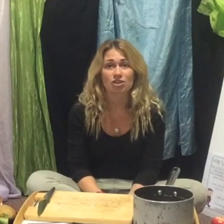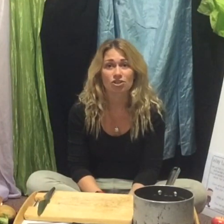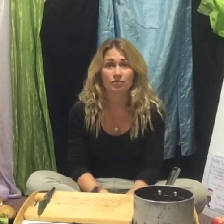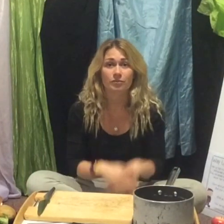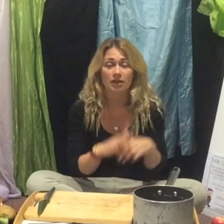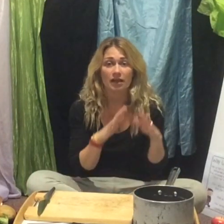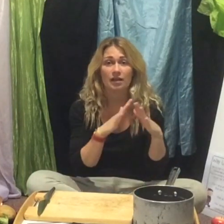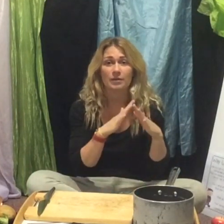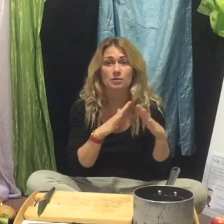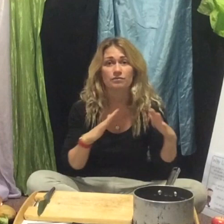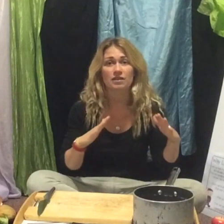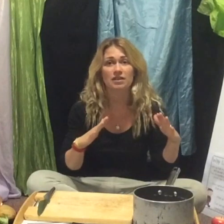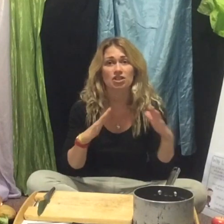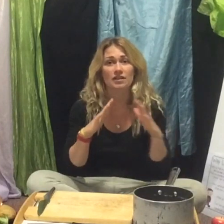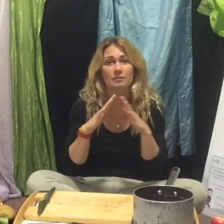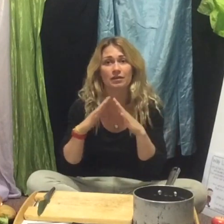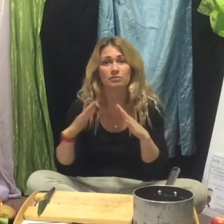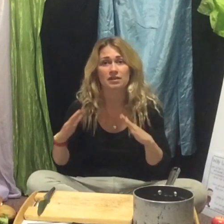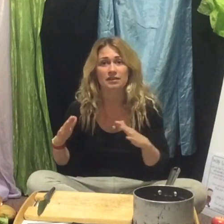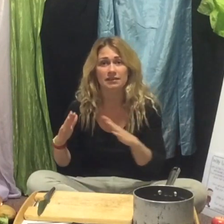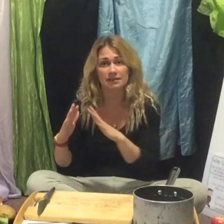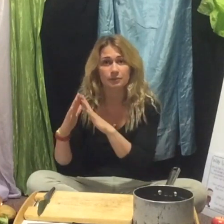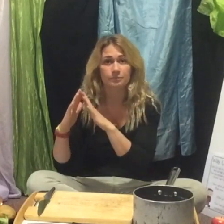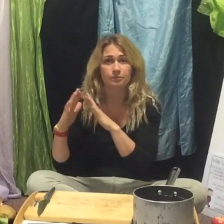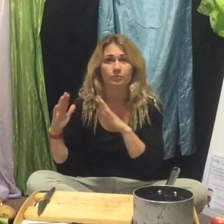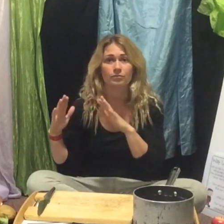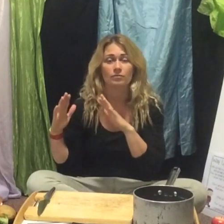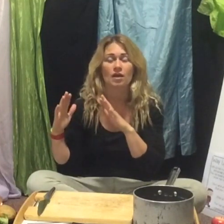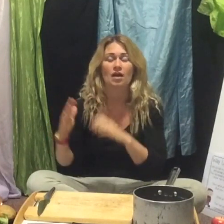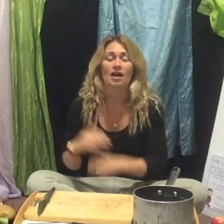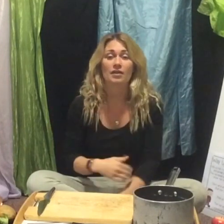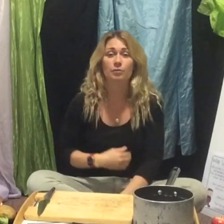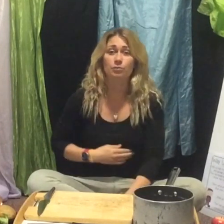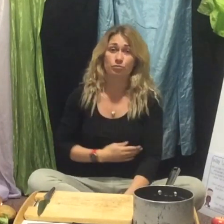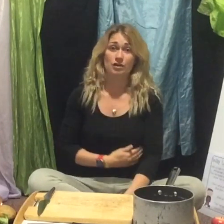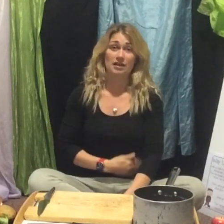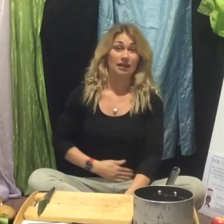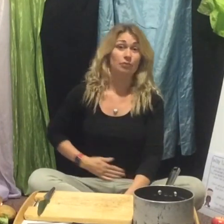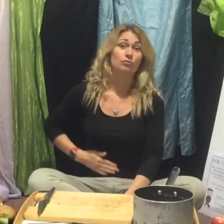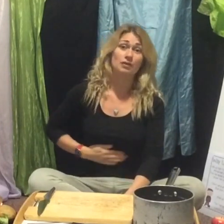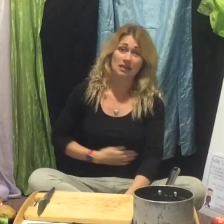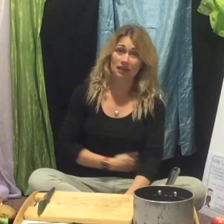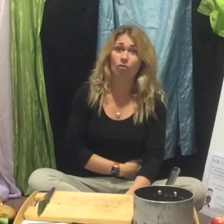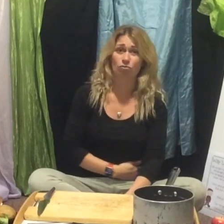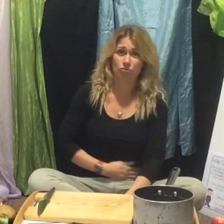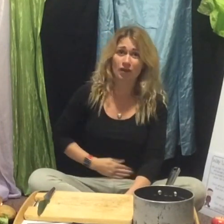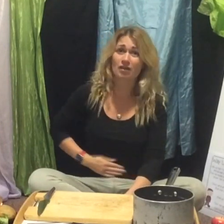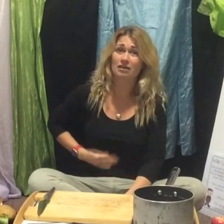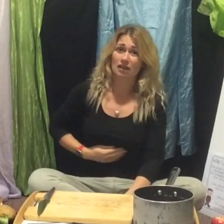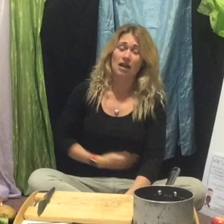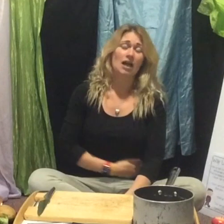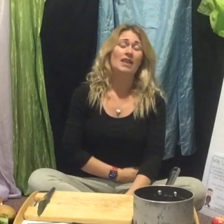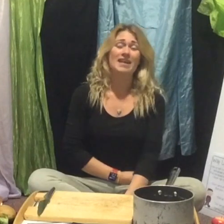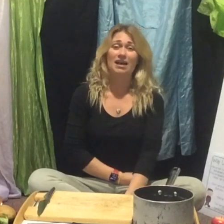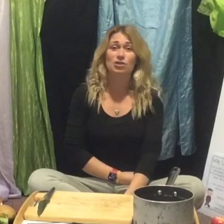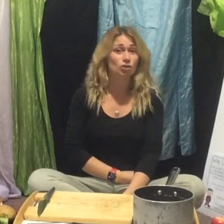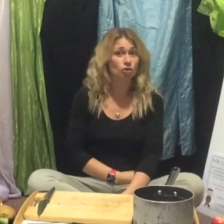village. Okay, they went to a village in the mountains and they were really, really hungry and they had